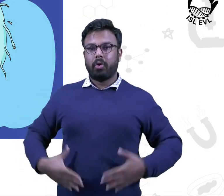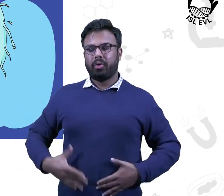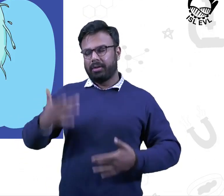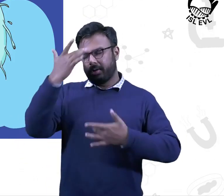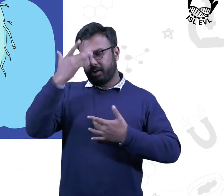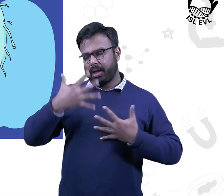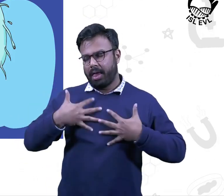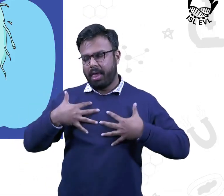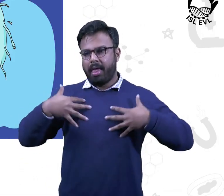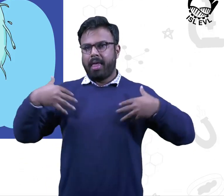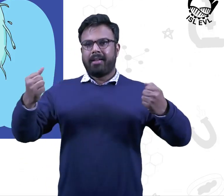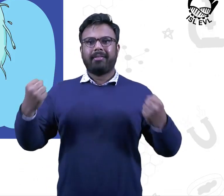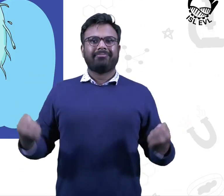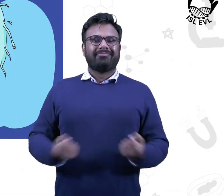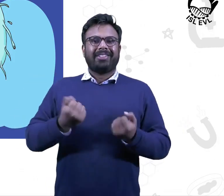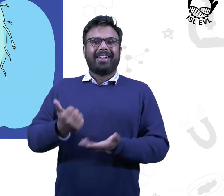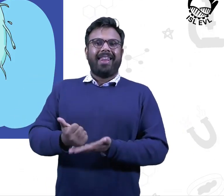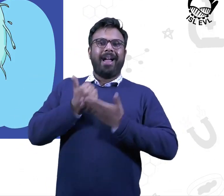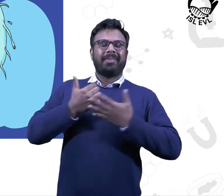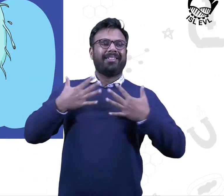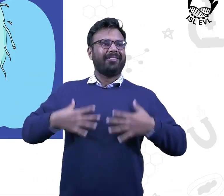It keeps us healthy